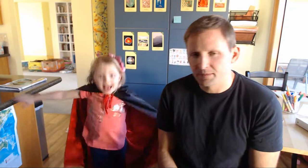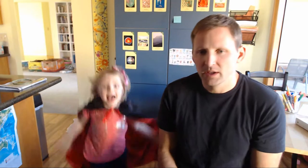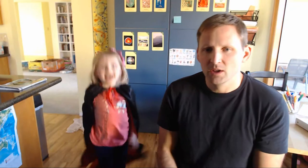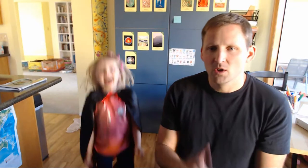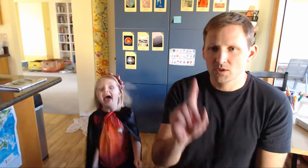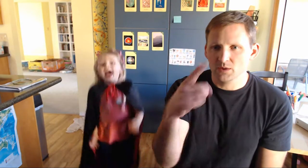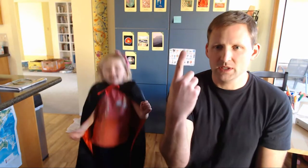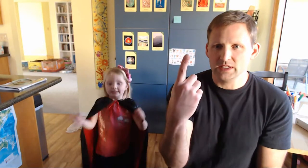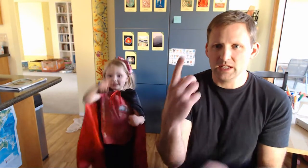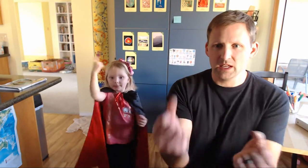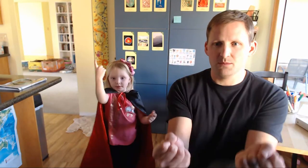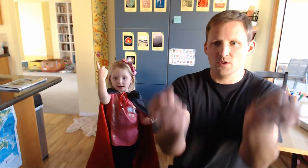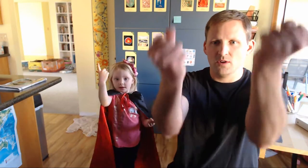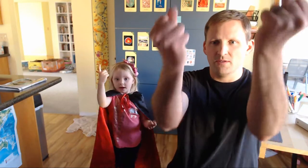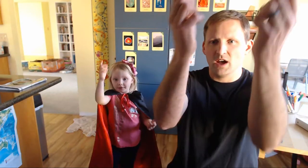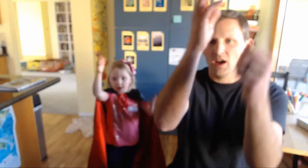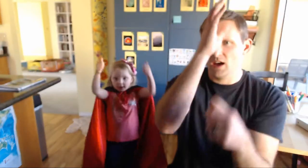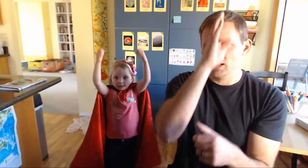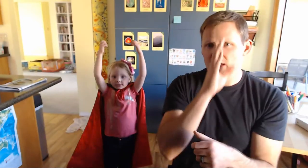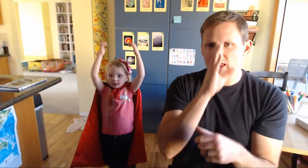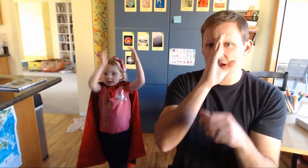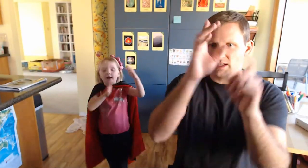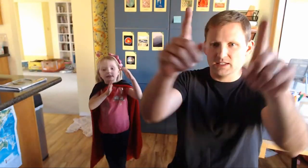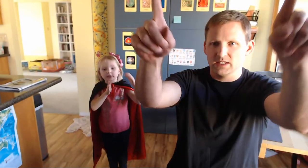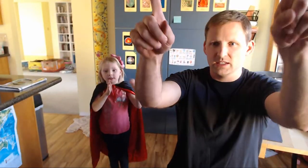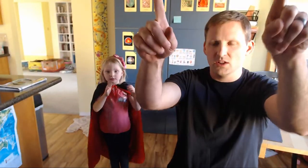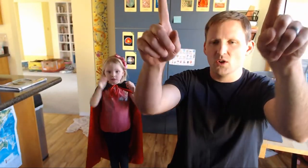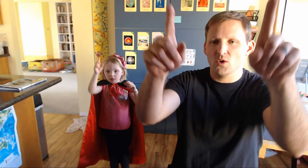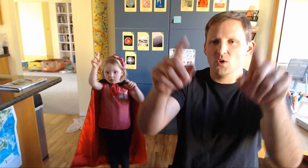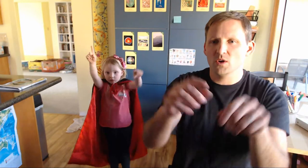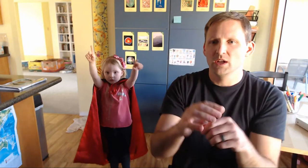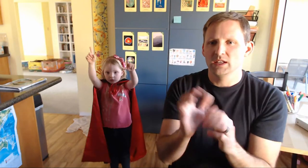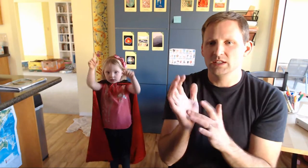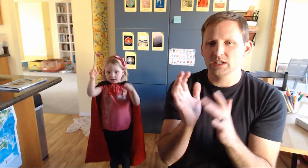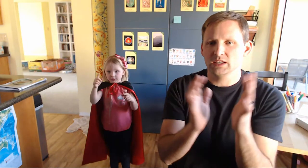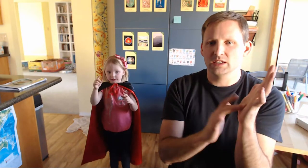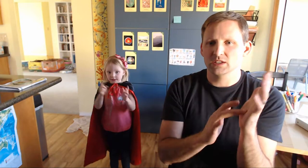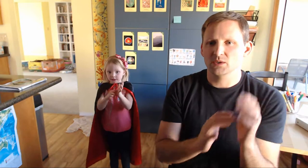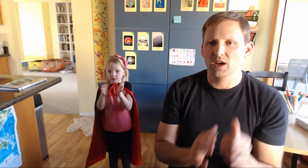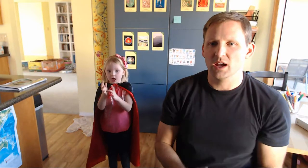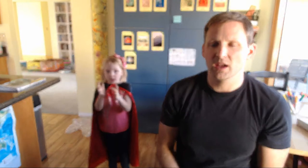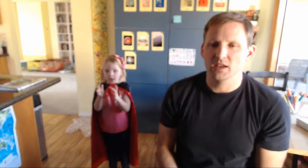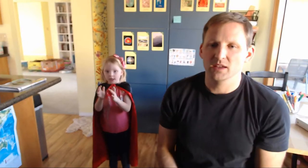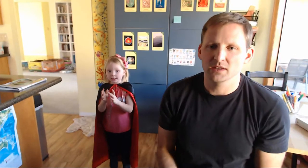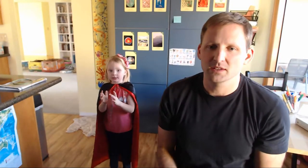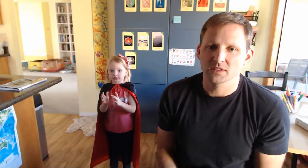The only Redeemer of God's elect is the Lord Jesus Christ,